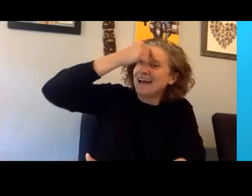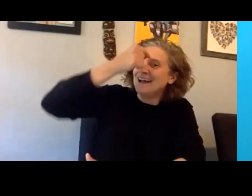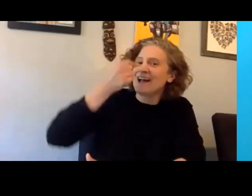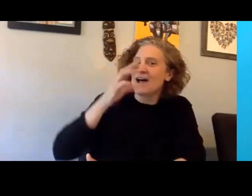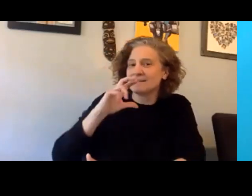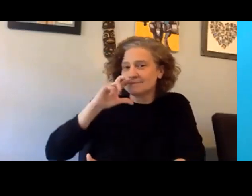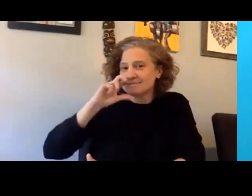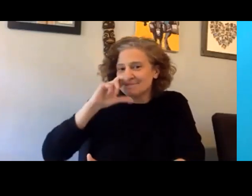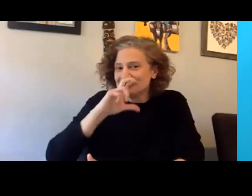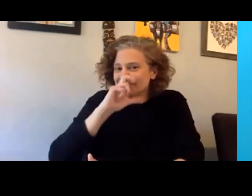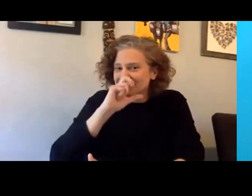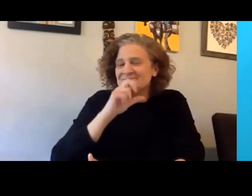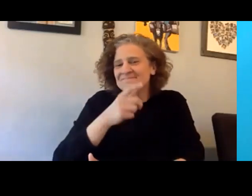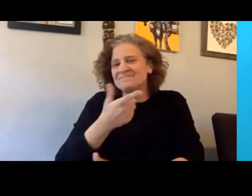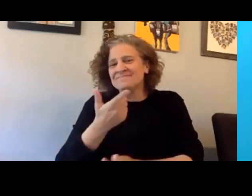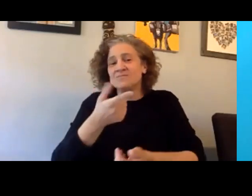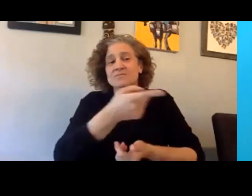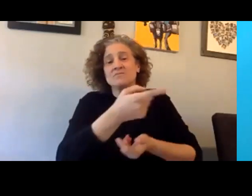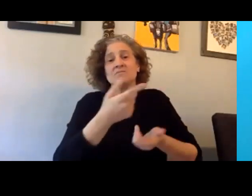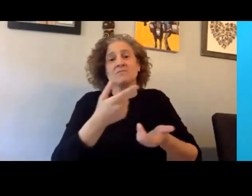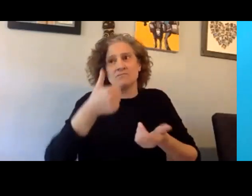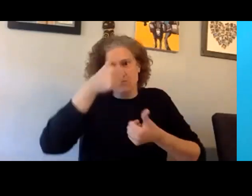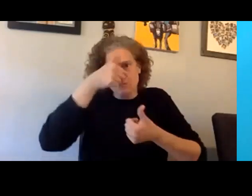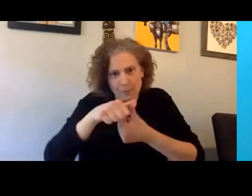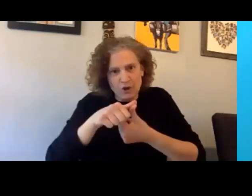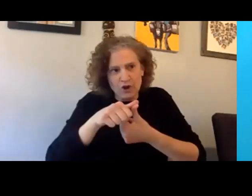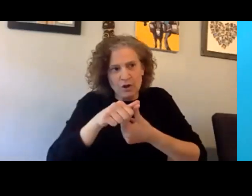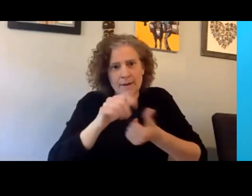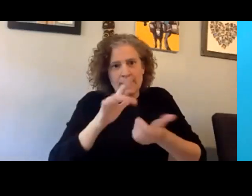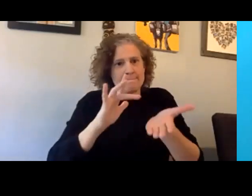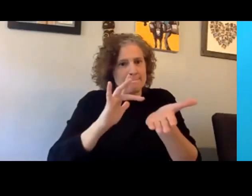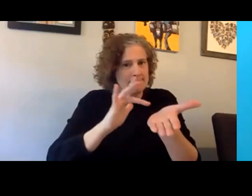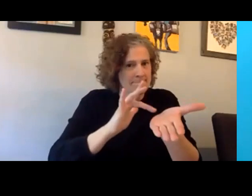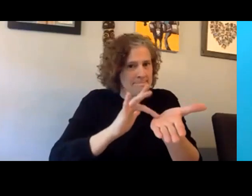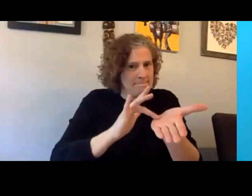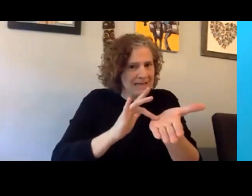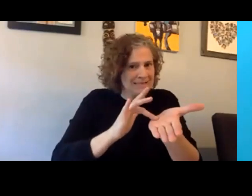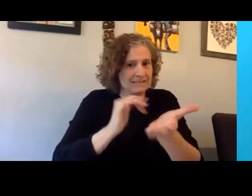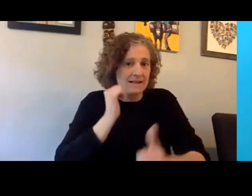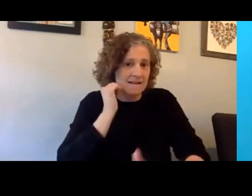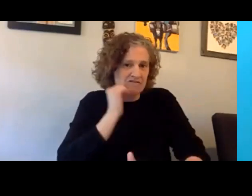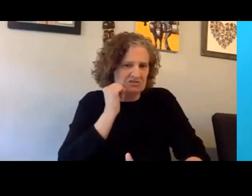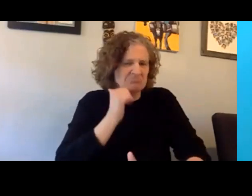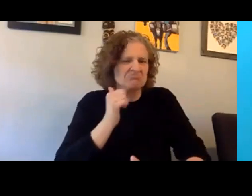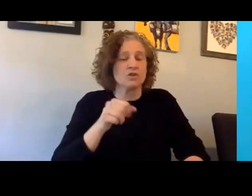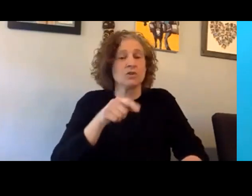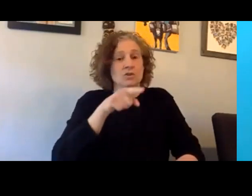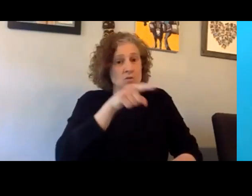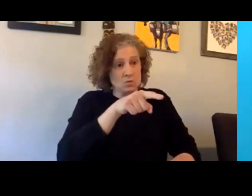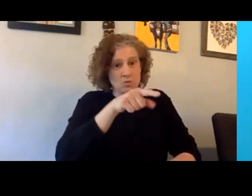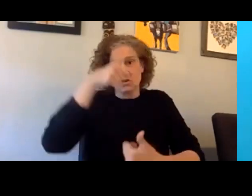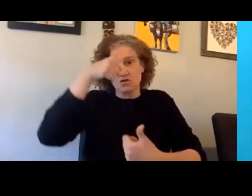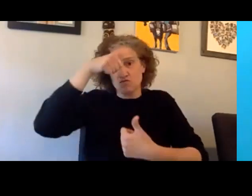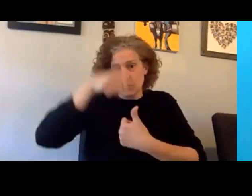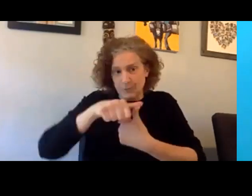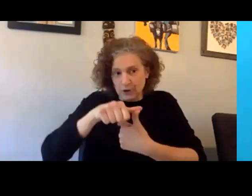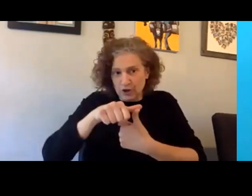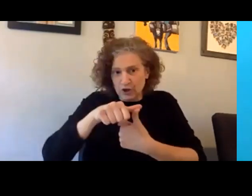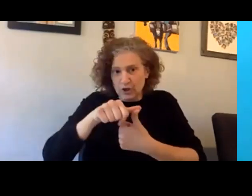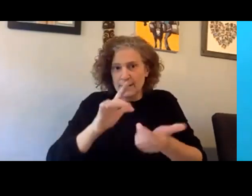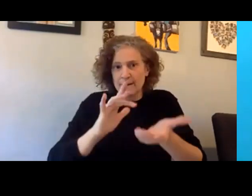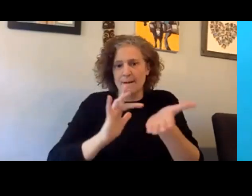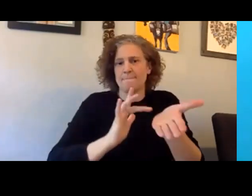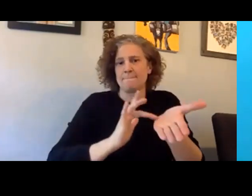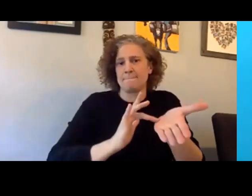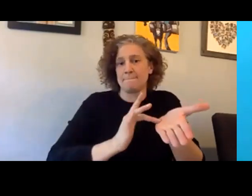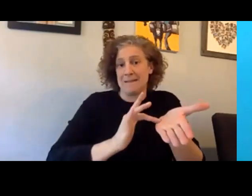we talk about taking pills or taking medicine, but sometimes it is an eye drop or a nose spray. But remember to take your